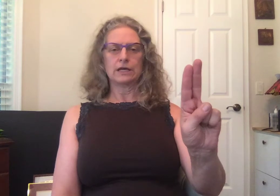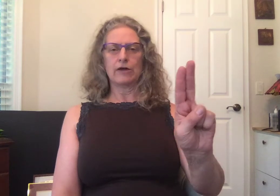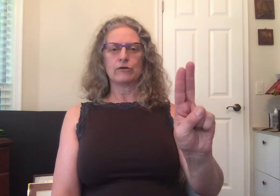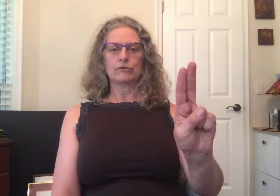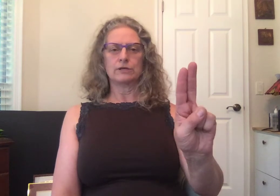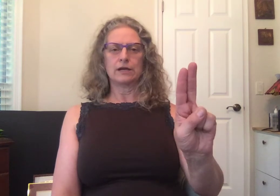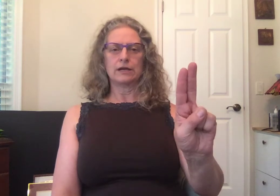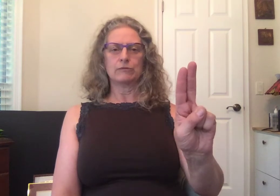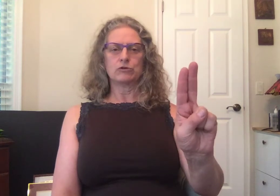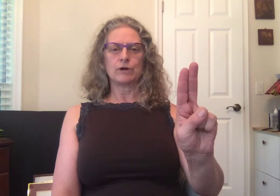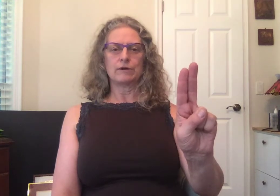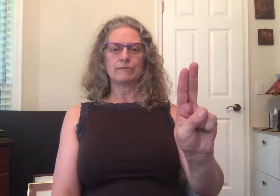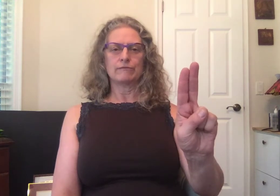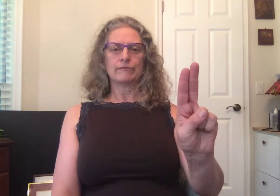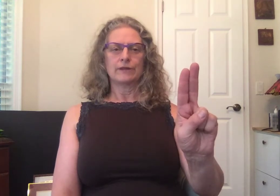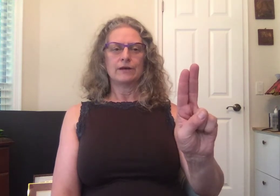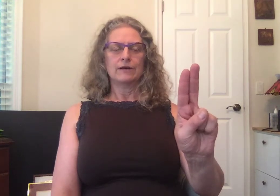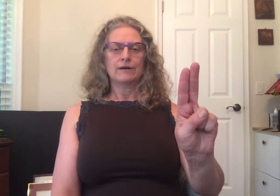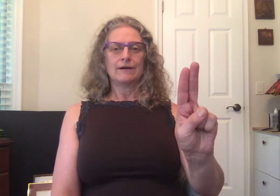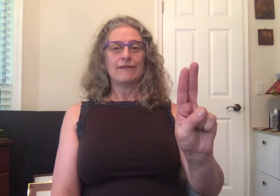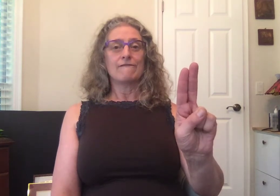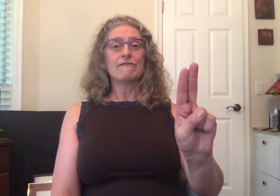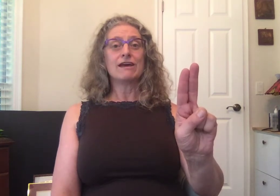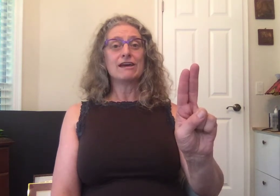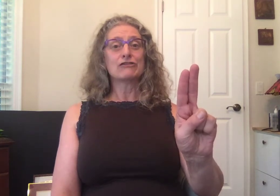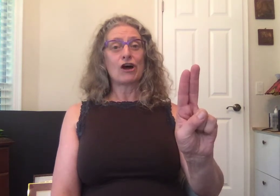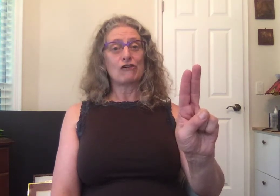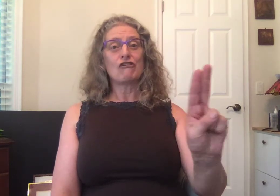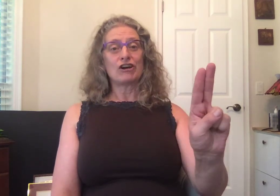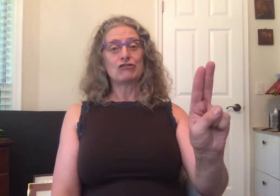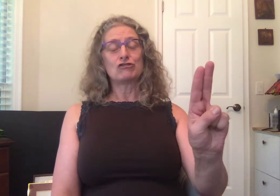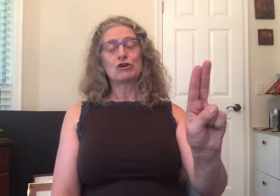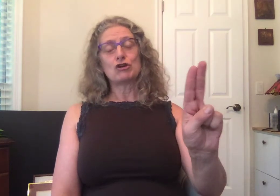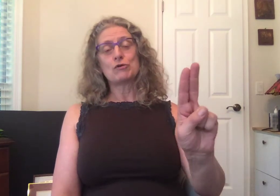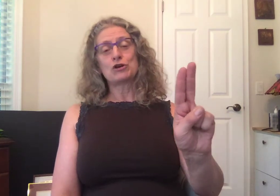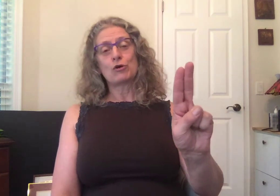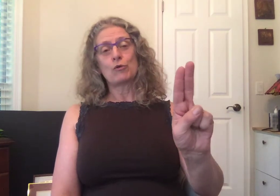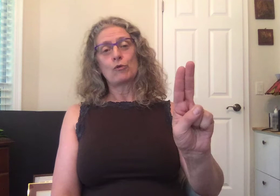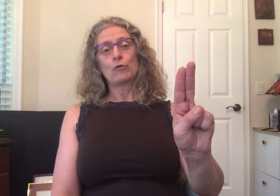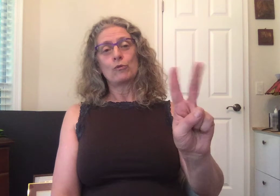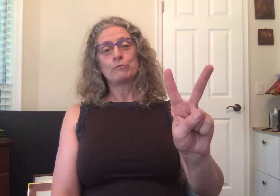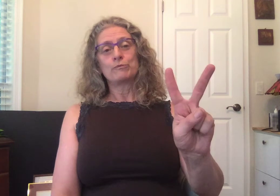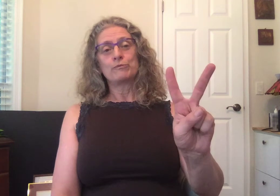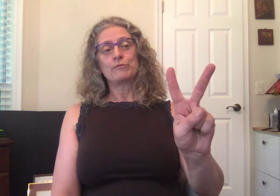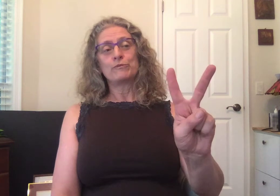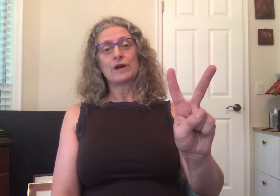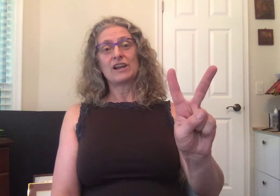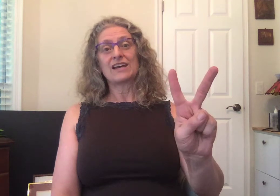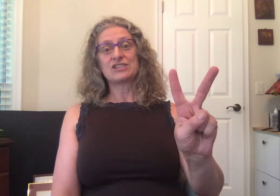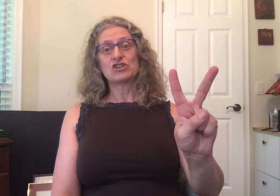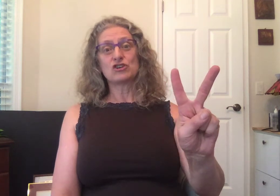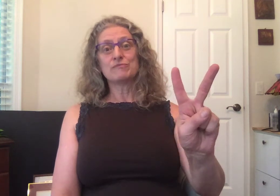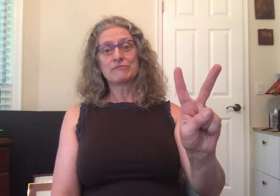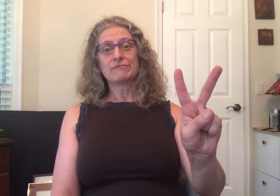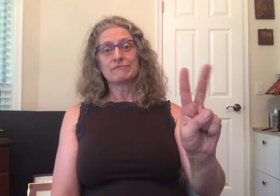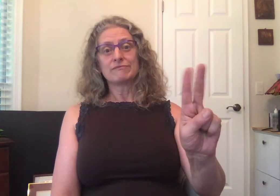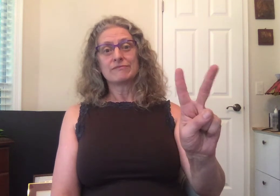together, standing up straight. And the V is kind of fun. You do a U and you go kind of like a scissor,